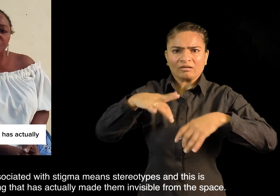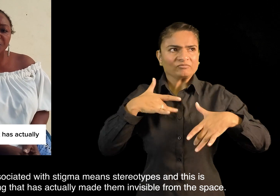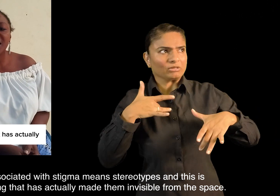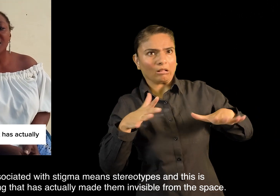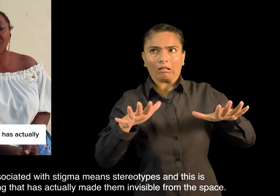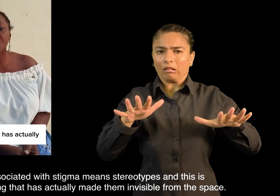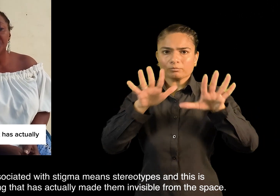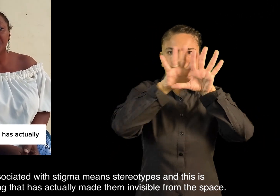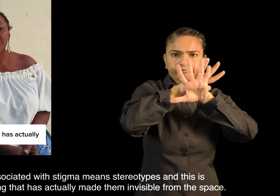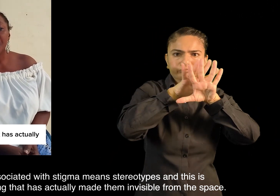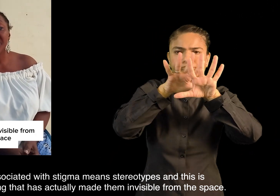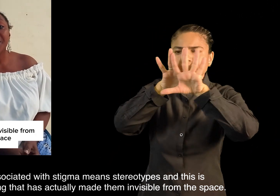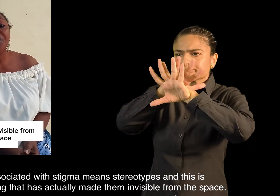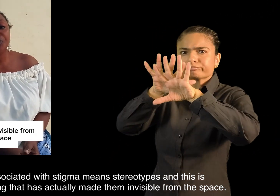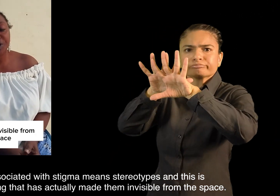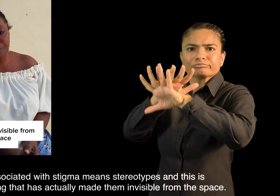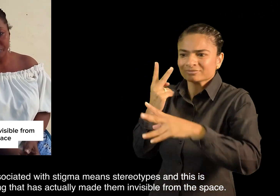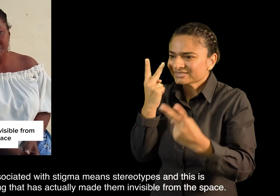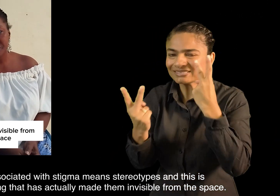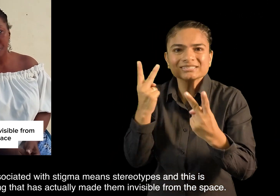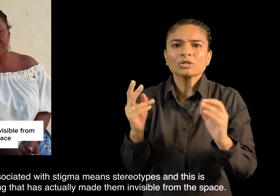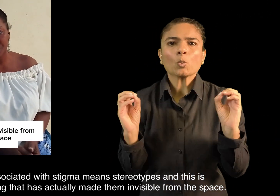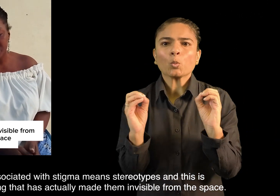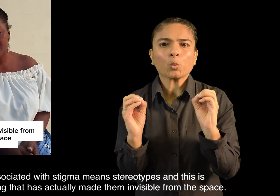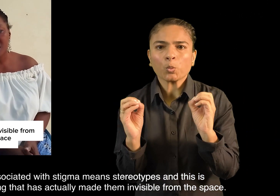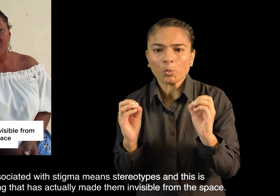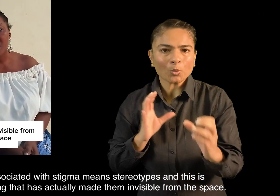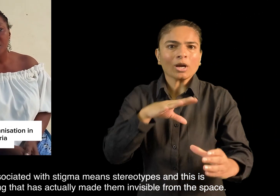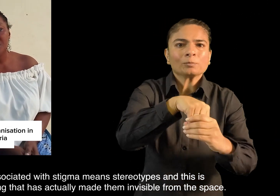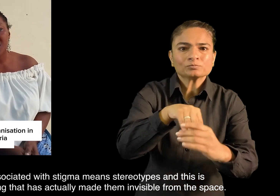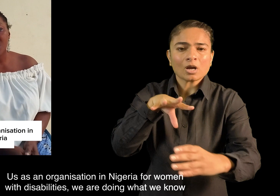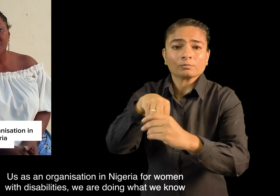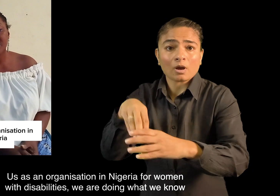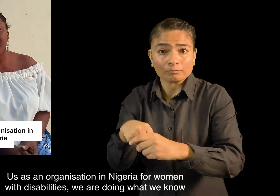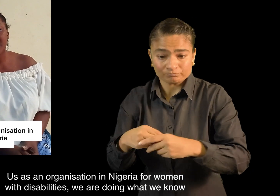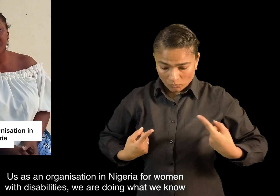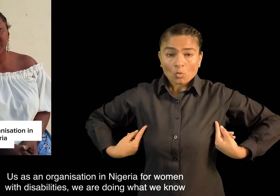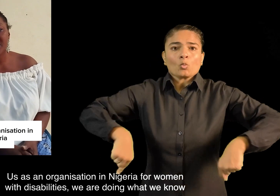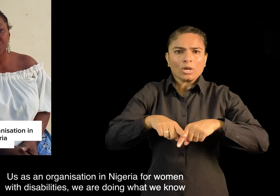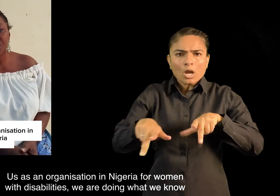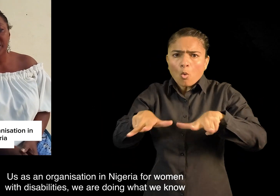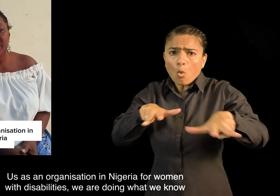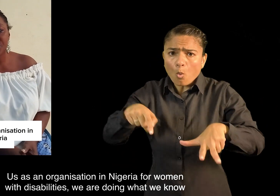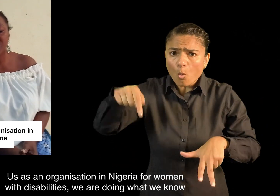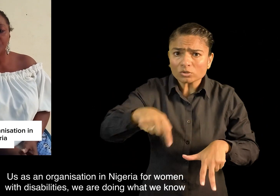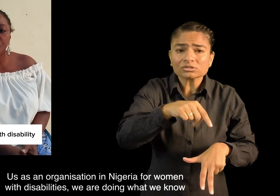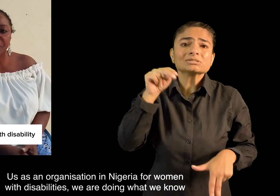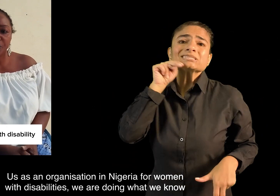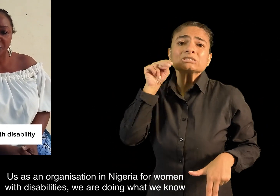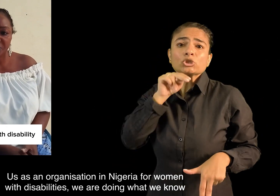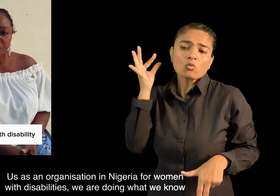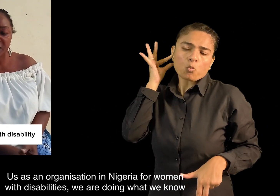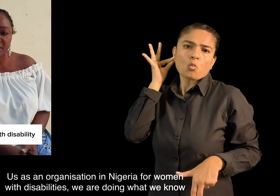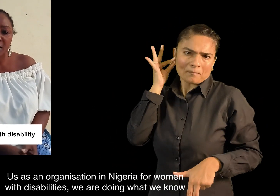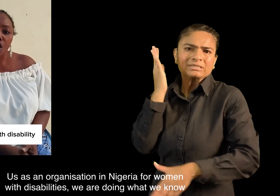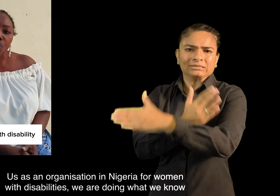this is something that has actually made them invisible from the space. Us as an organization in Nigeria for women